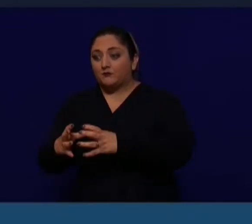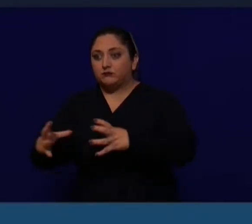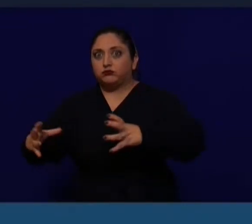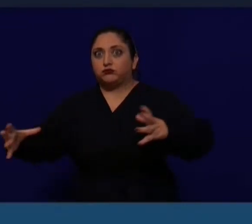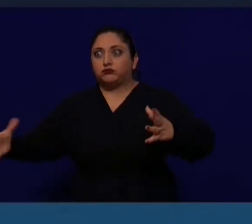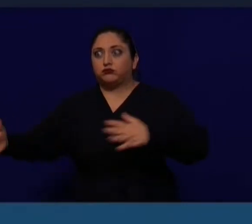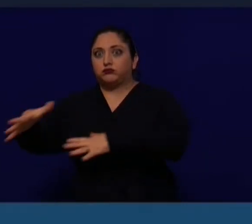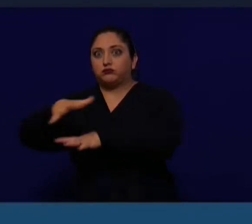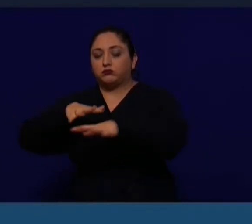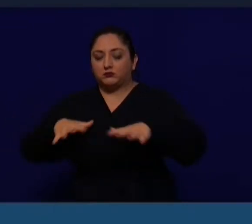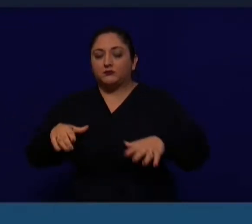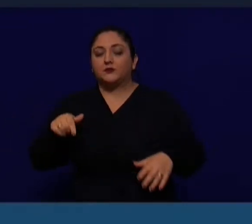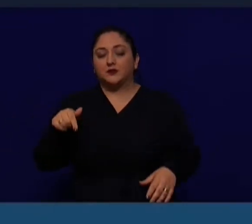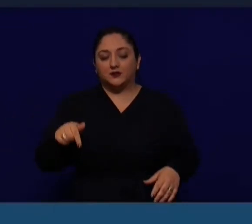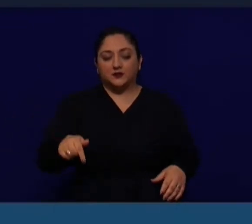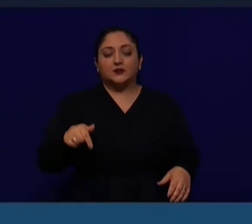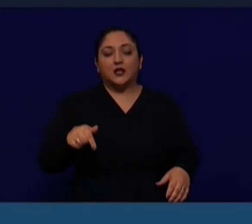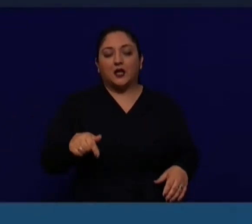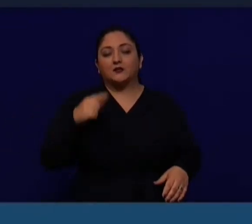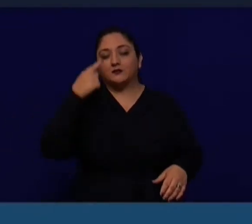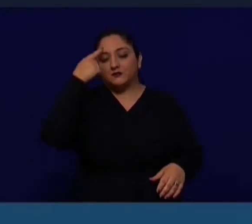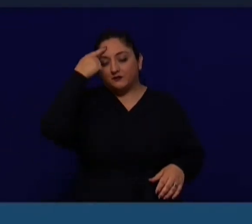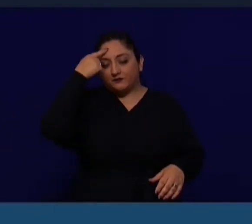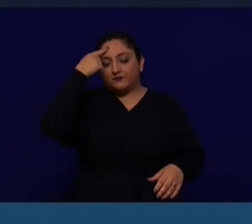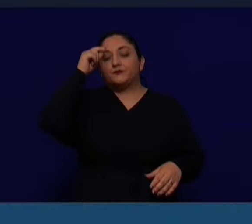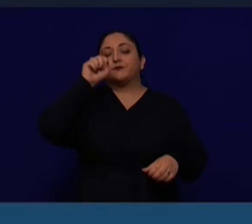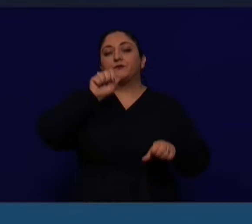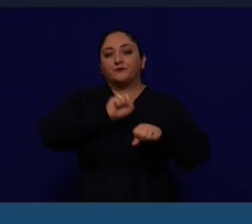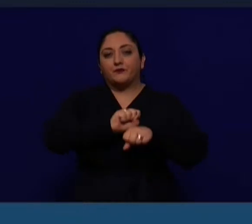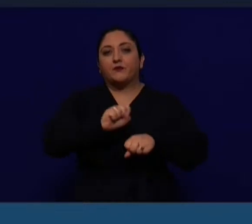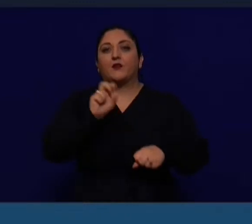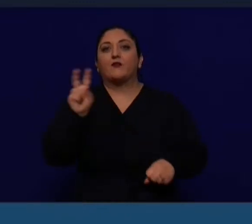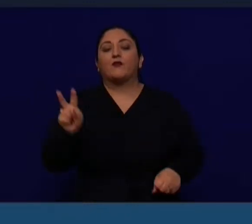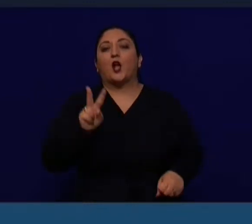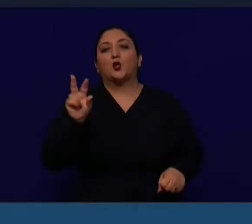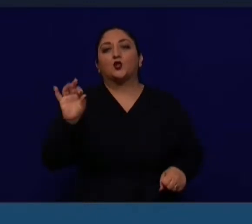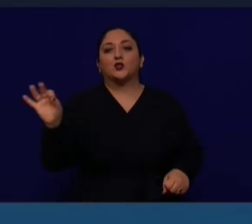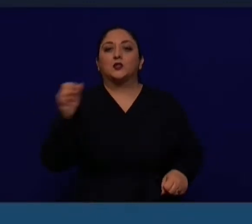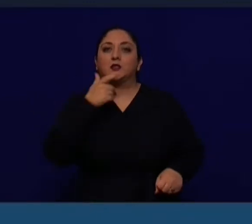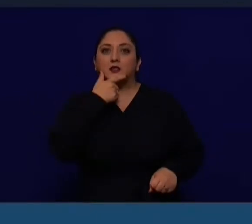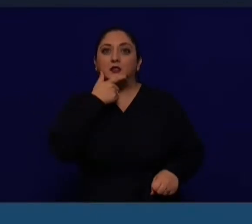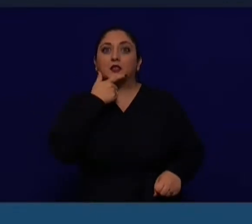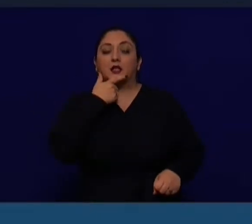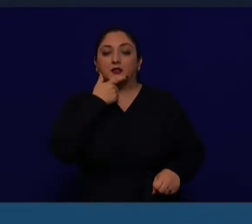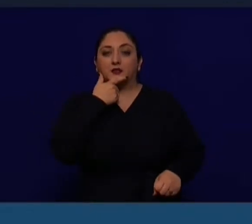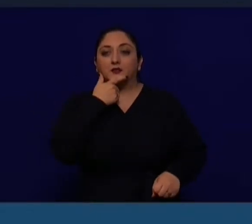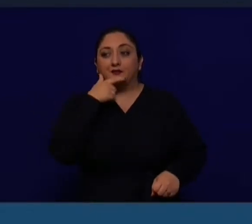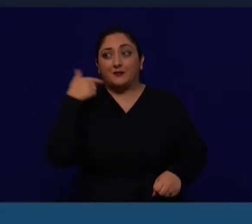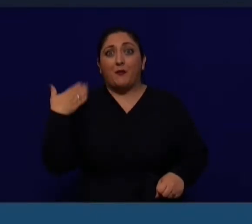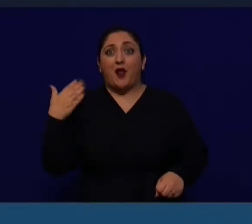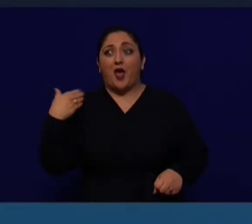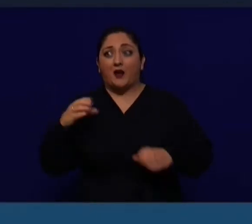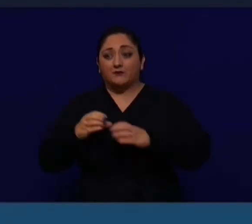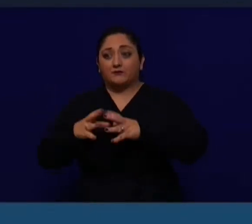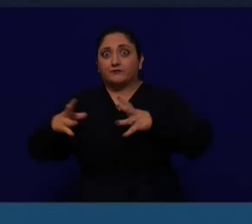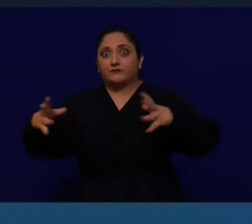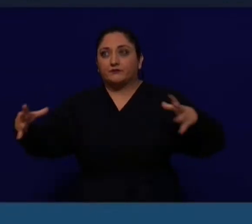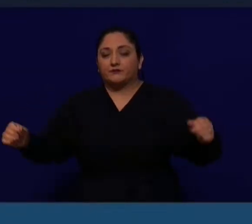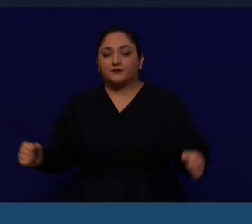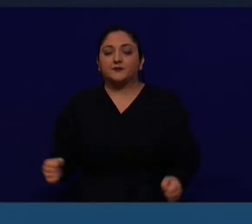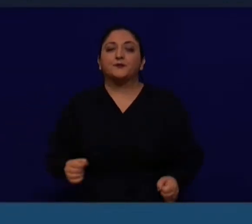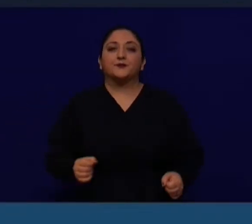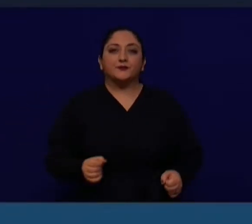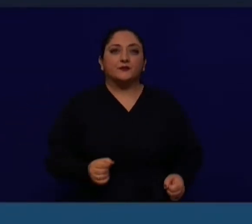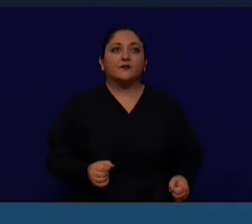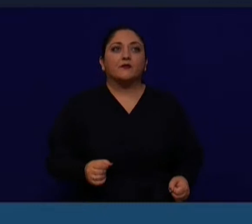huwa tipiku ta' x'jagħmel il-varjant ta' l-Ingilterra li huwa trasmissibbli ħafna iktar. Bqajna bl-ammont